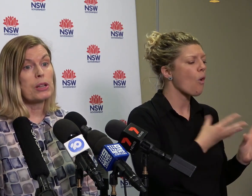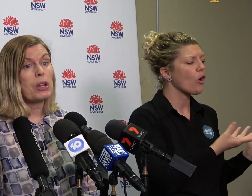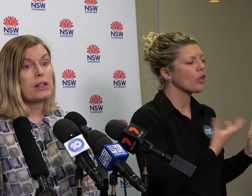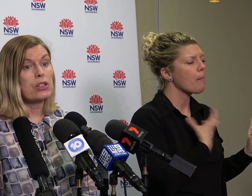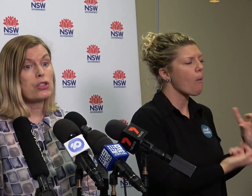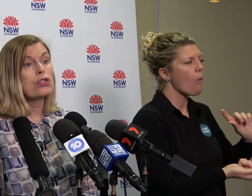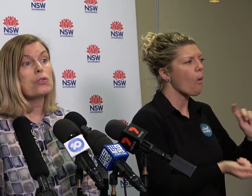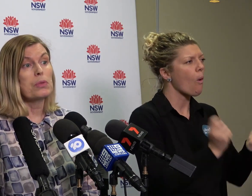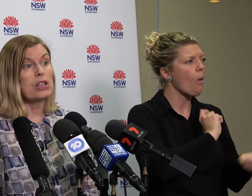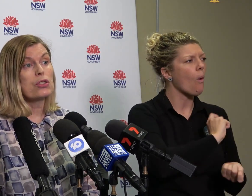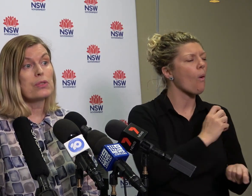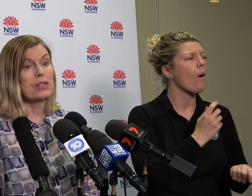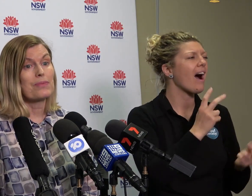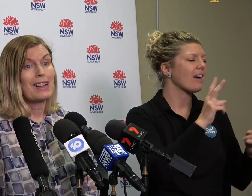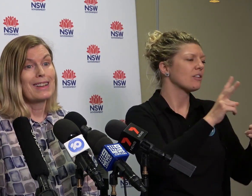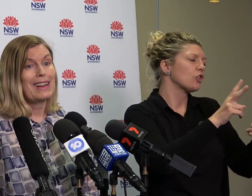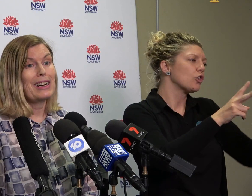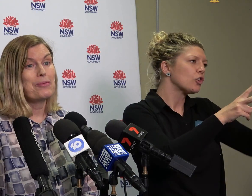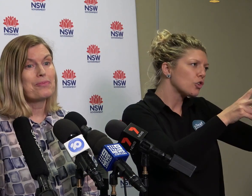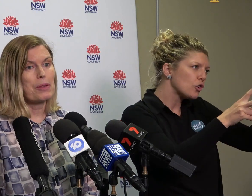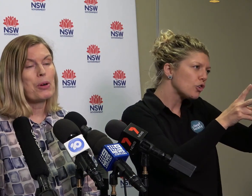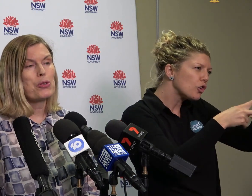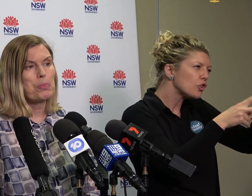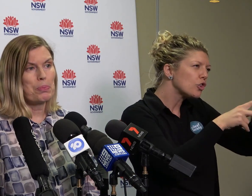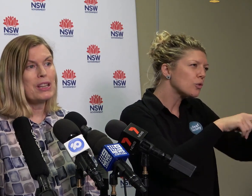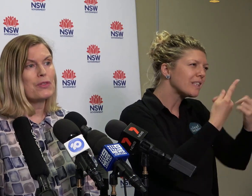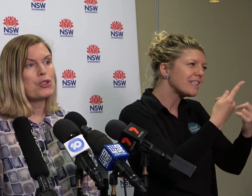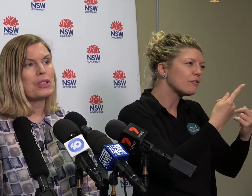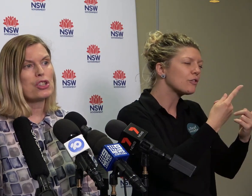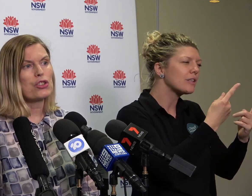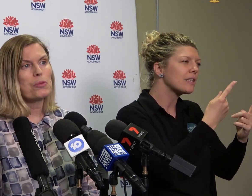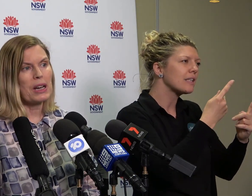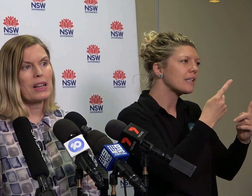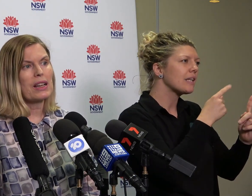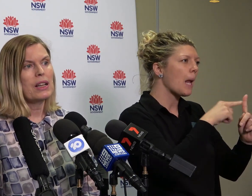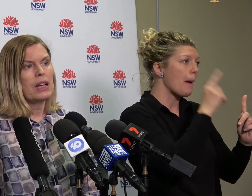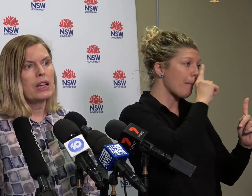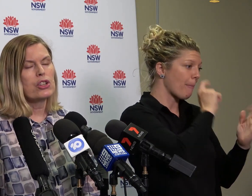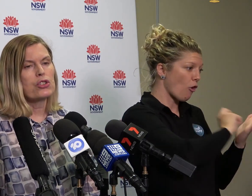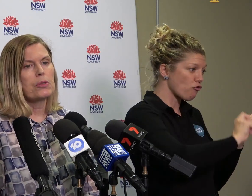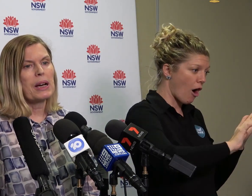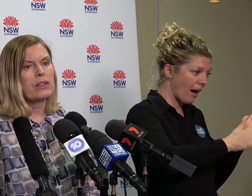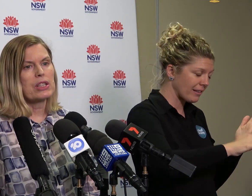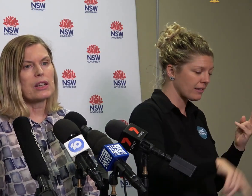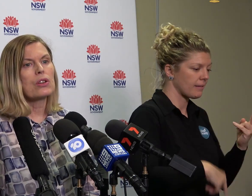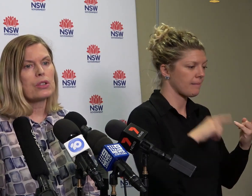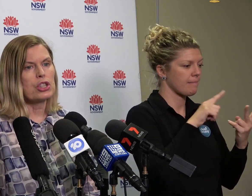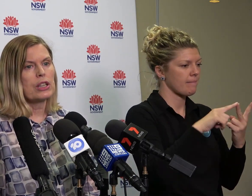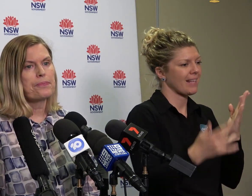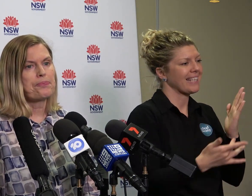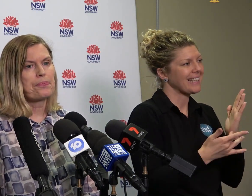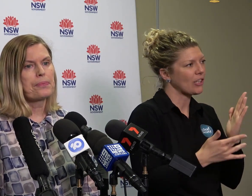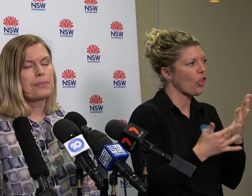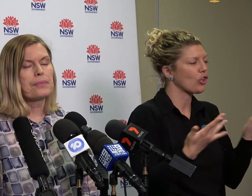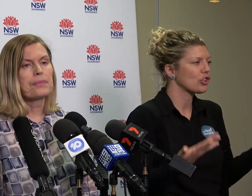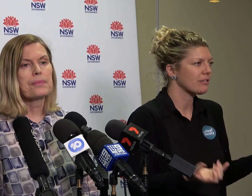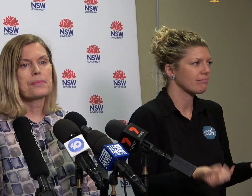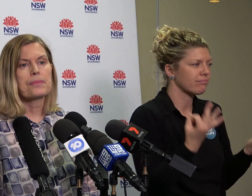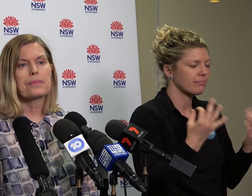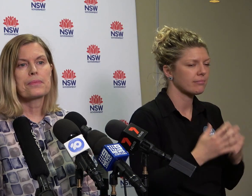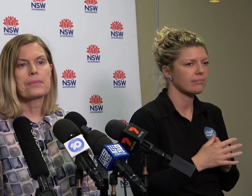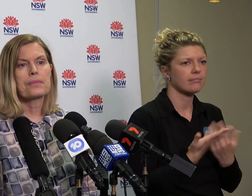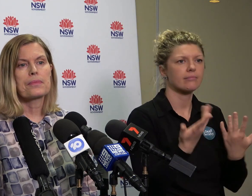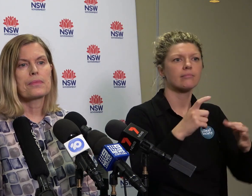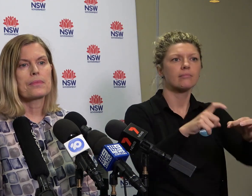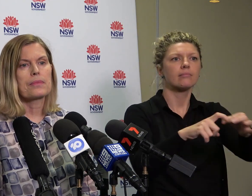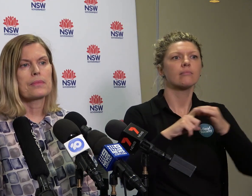in a more streamlined. So two issues, both an individual issue but an issue about the technology. And what plans